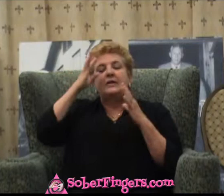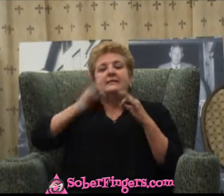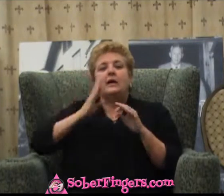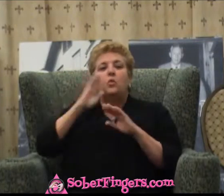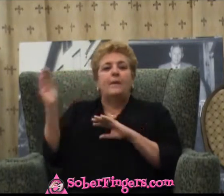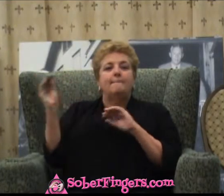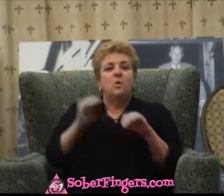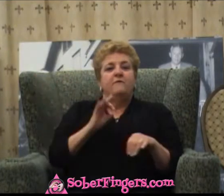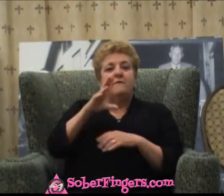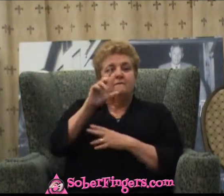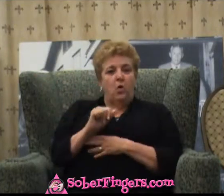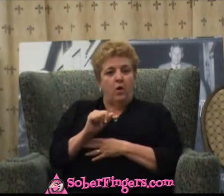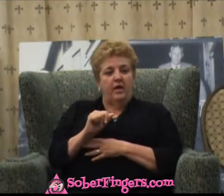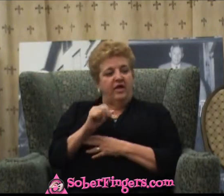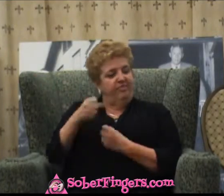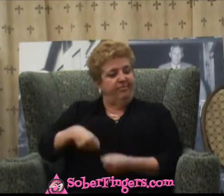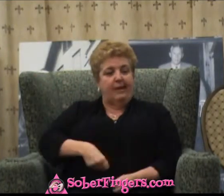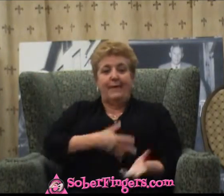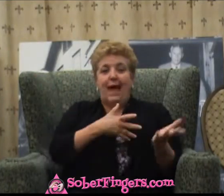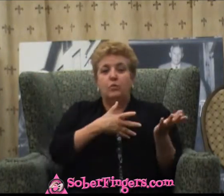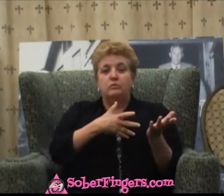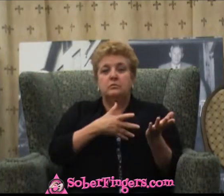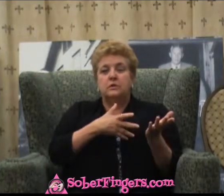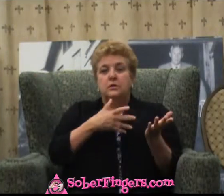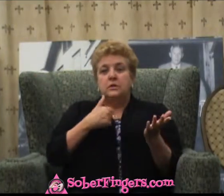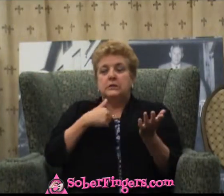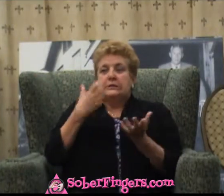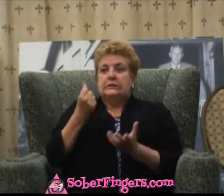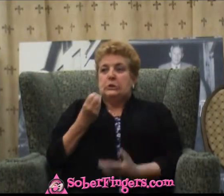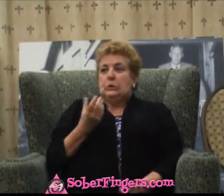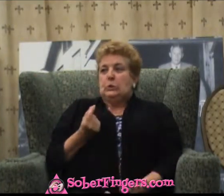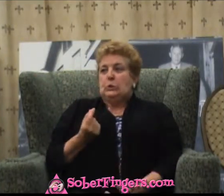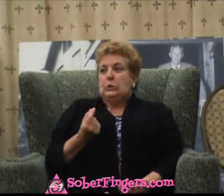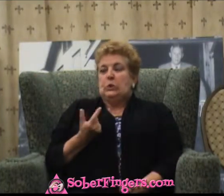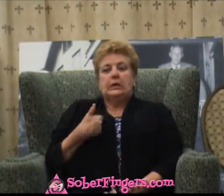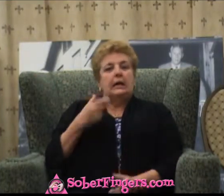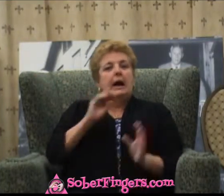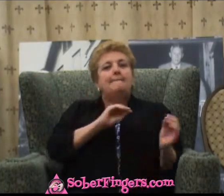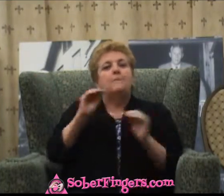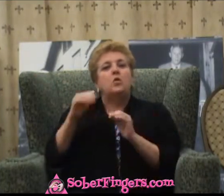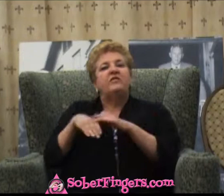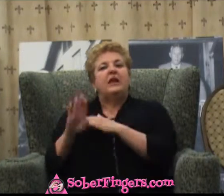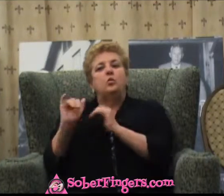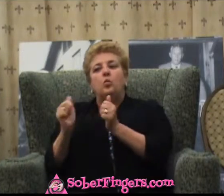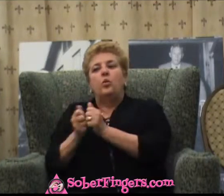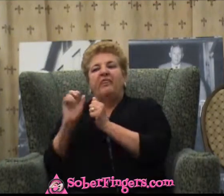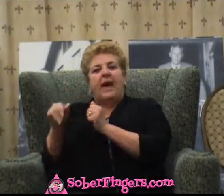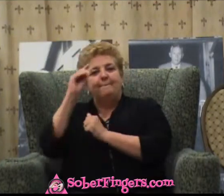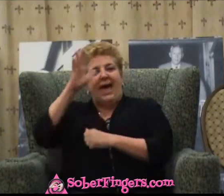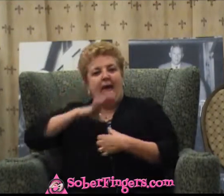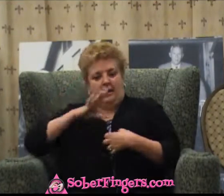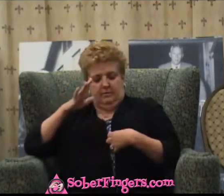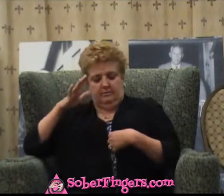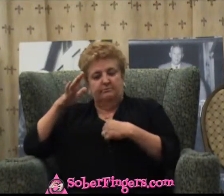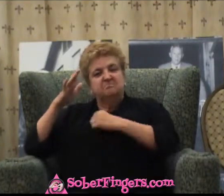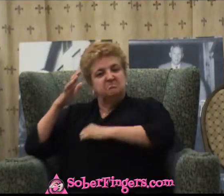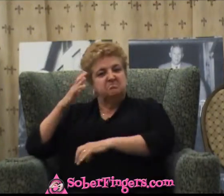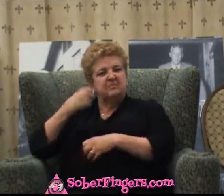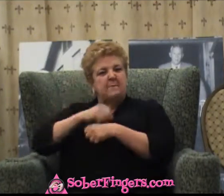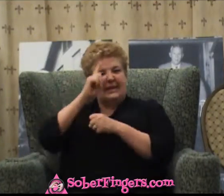so I decided the only thing for me to do was to move with this man. That made sense. So as much as I was an